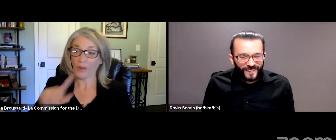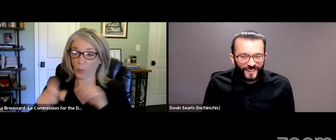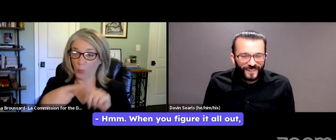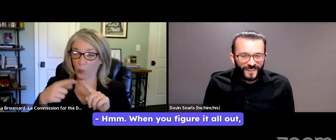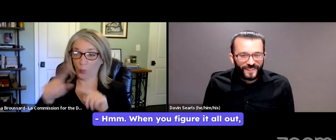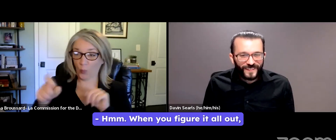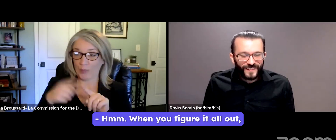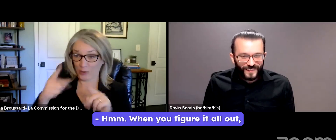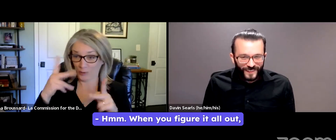Hmm.